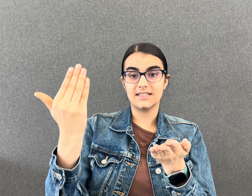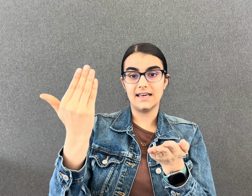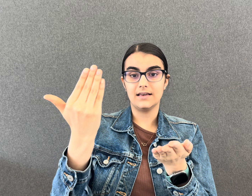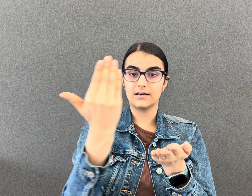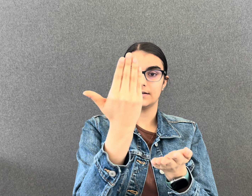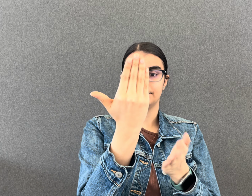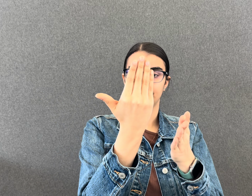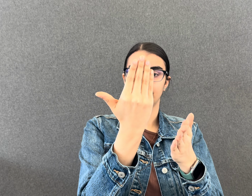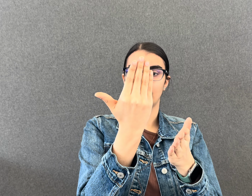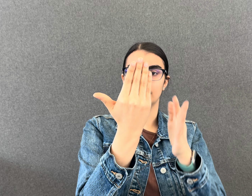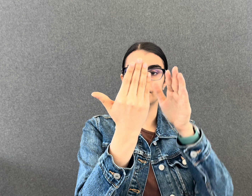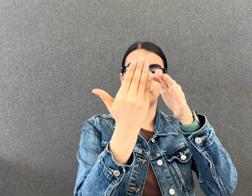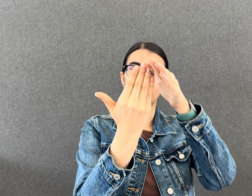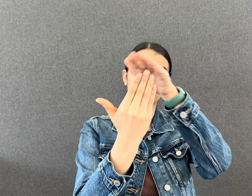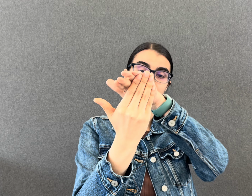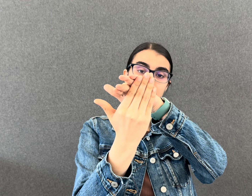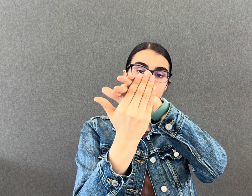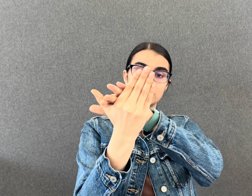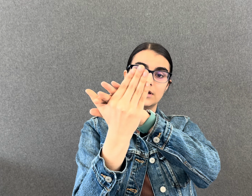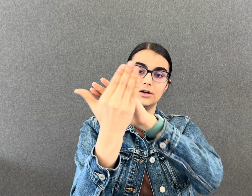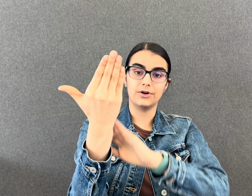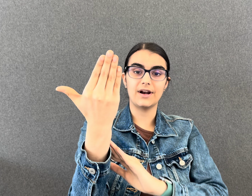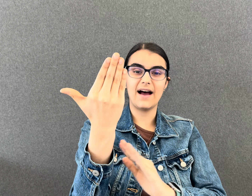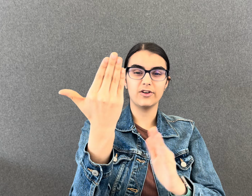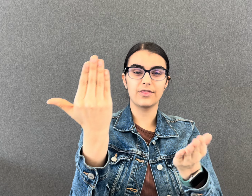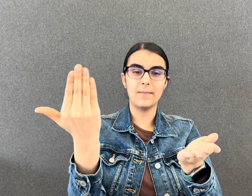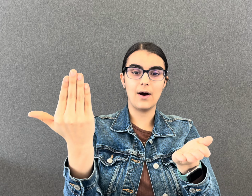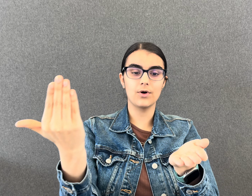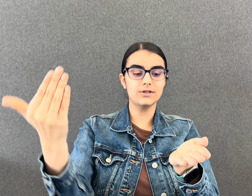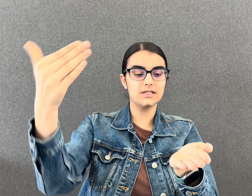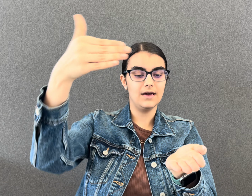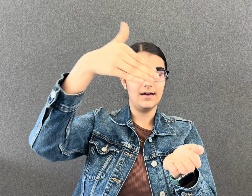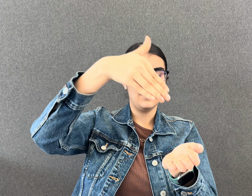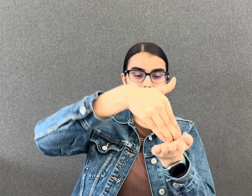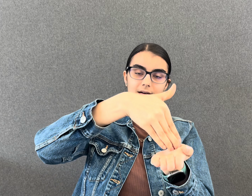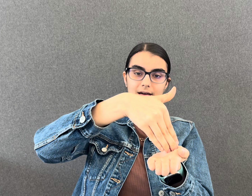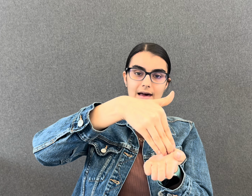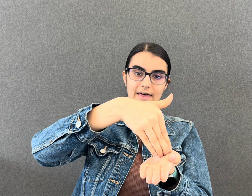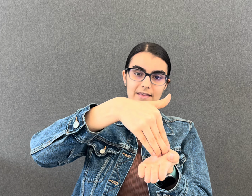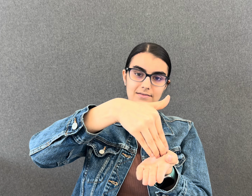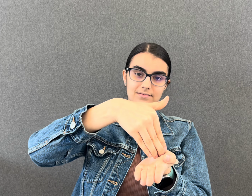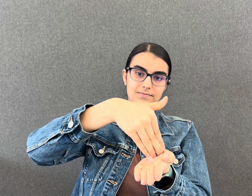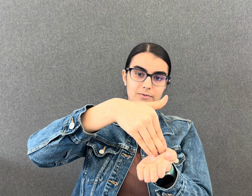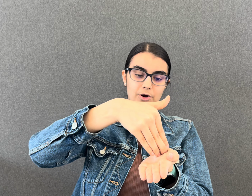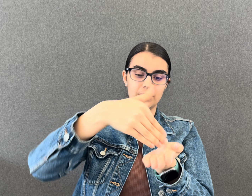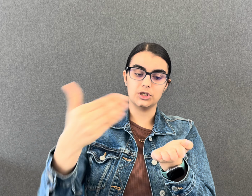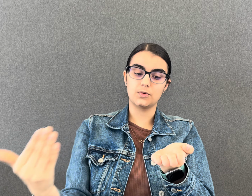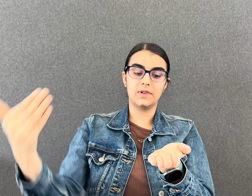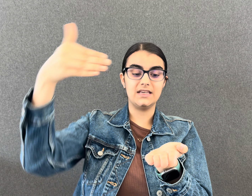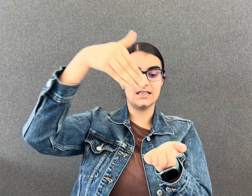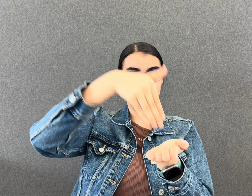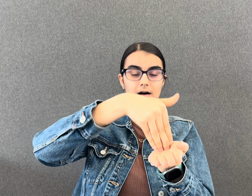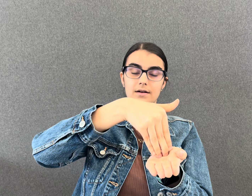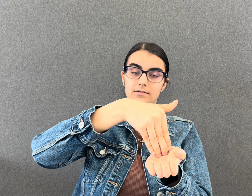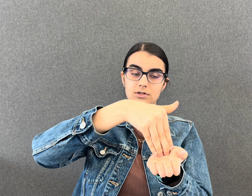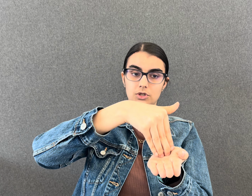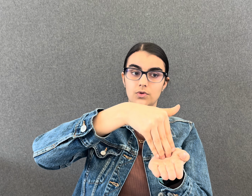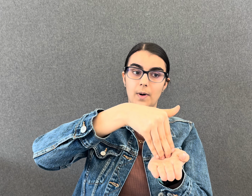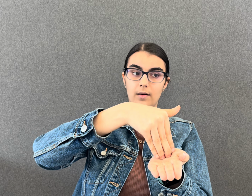take 4 fingers, you're gonna have your thumb outwards, and then you're gonna just place it on to the palm of your